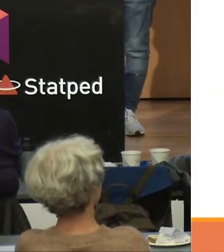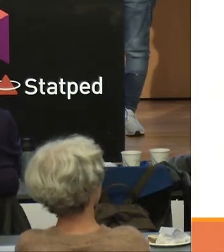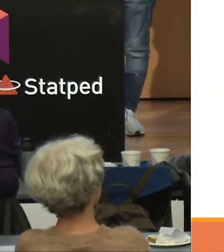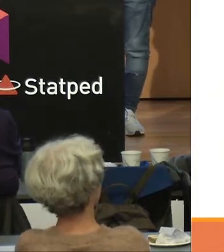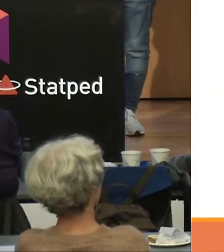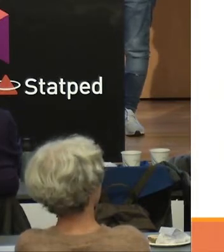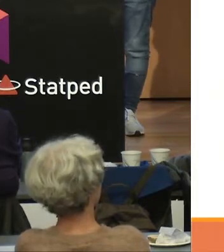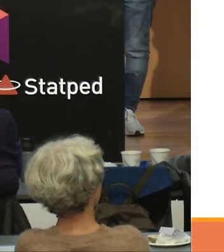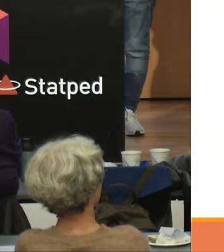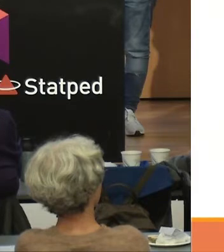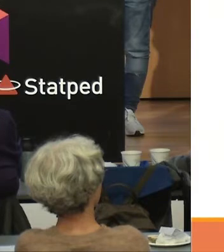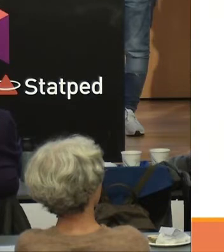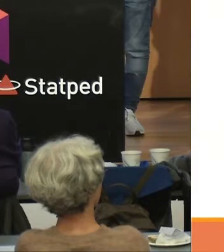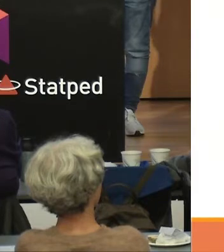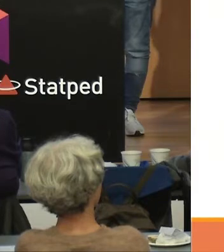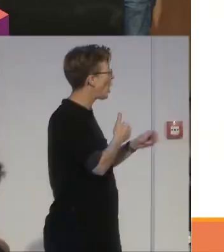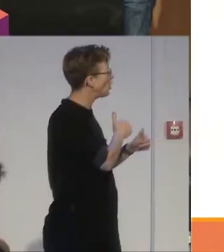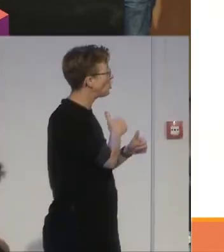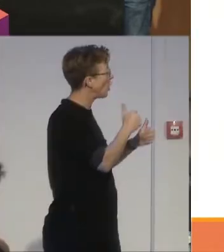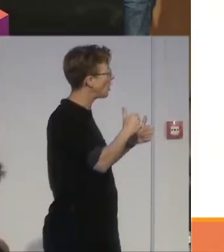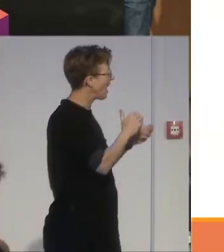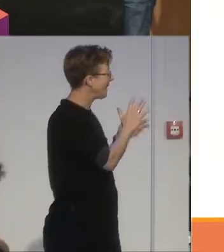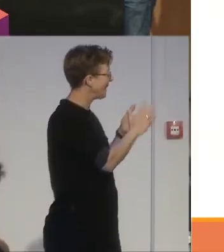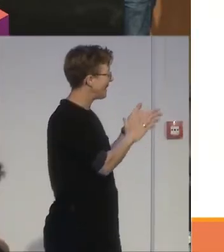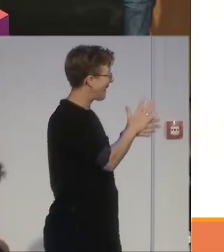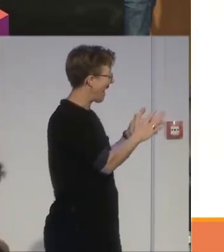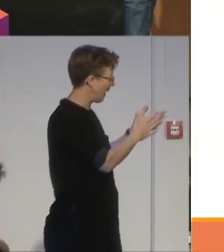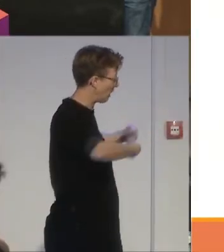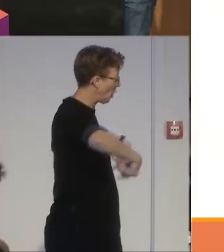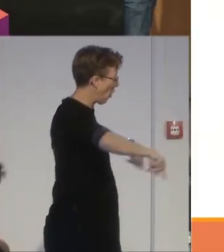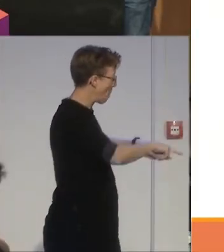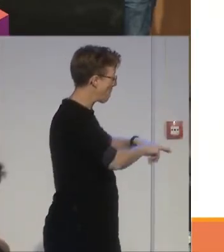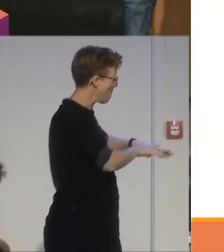the whole a much bigger signing space than his face?